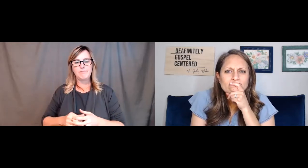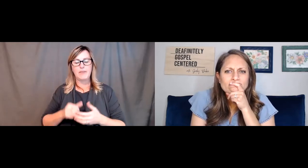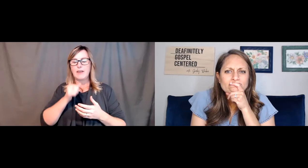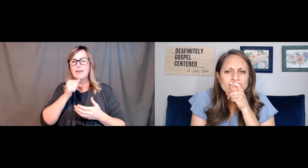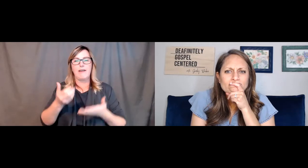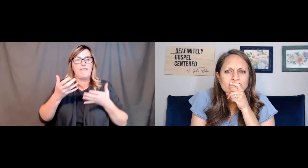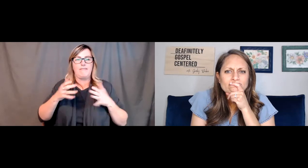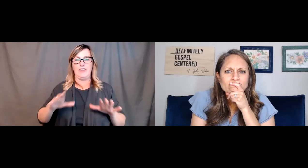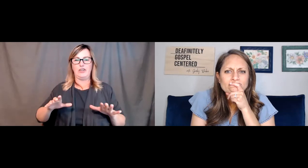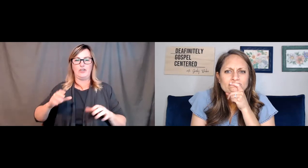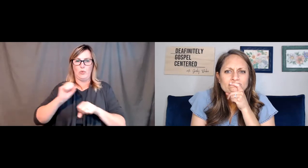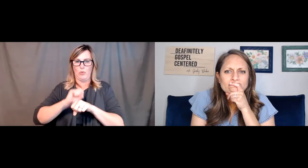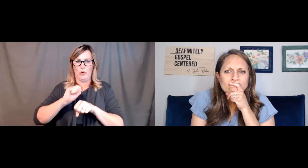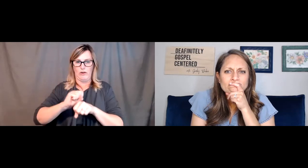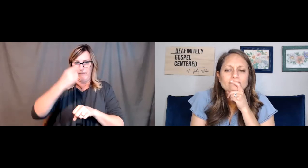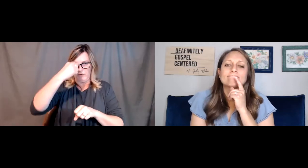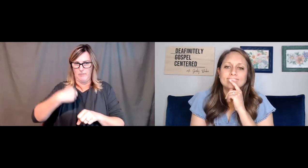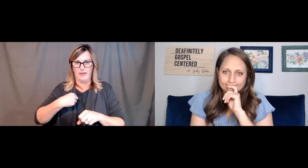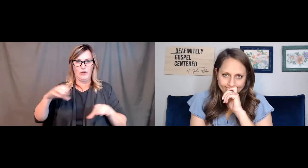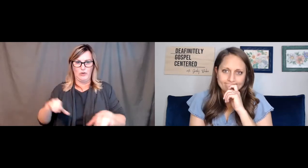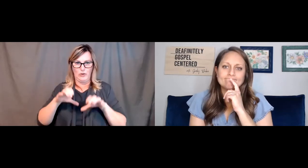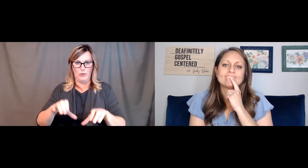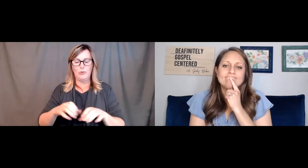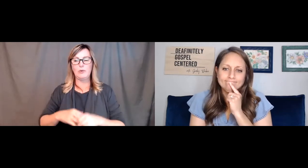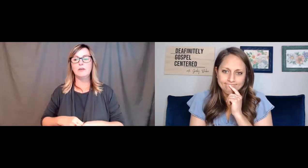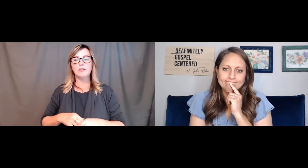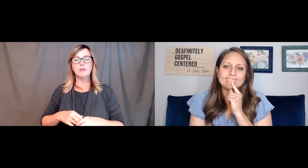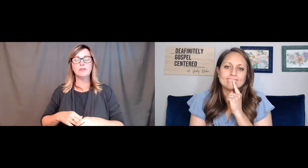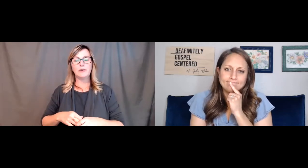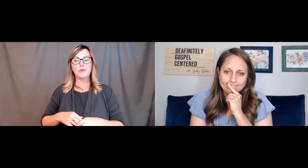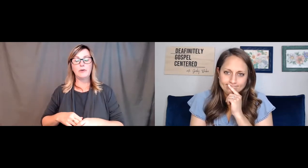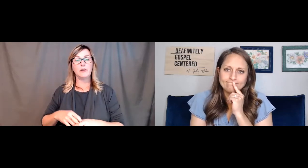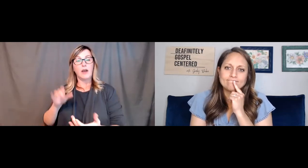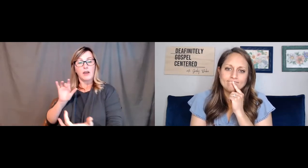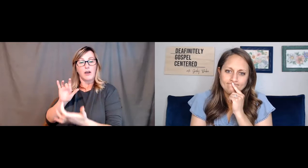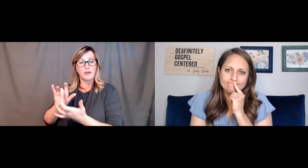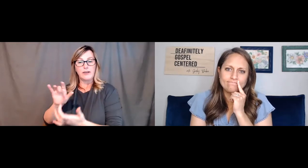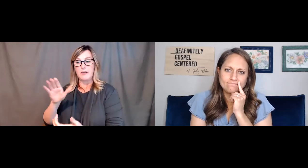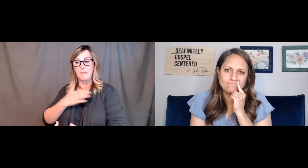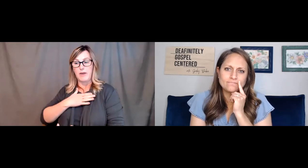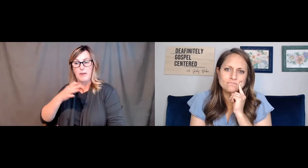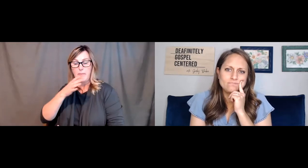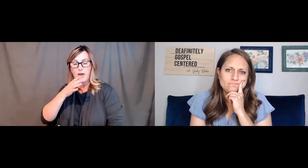And during that time, I noticed there was a lot of unfinished work for me that I needed to do.